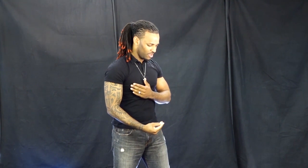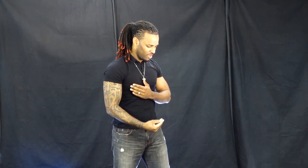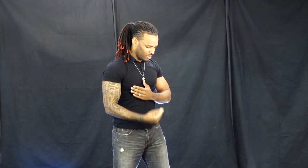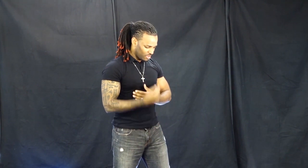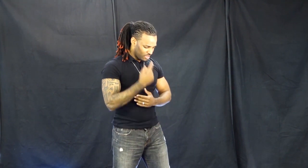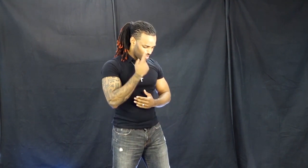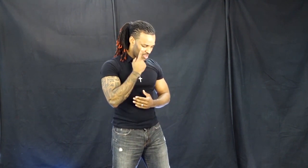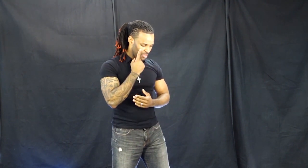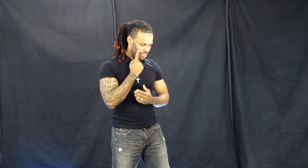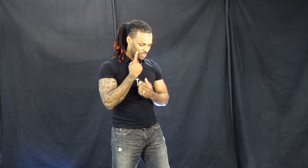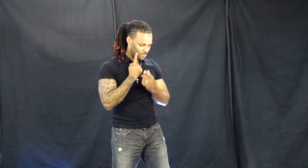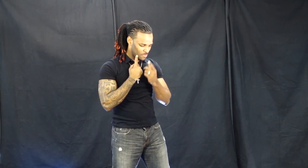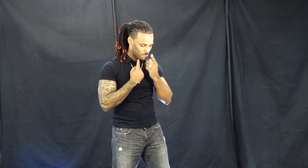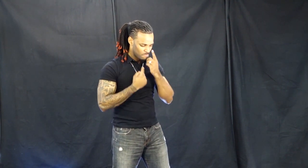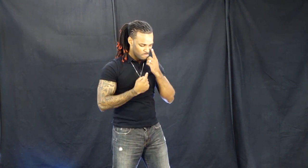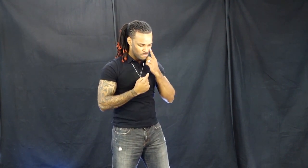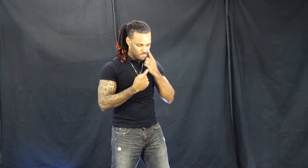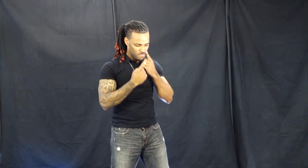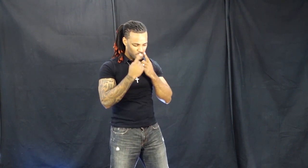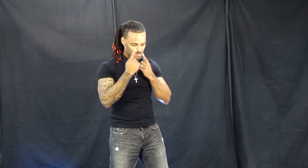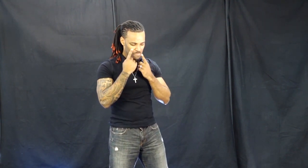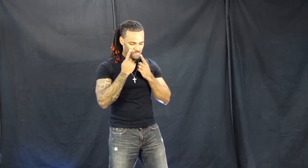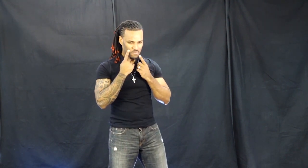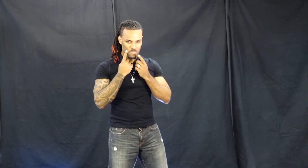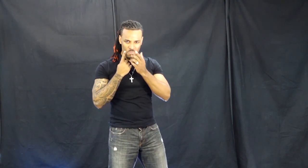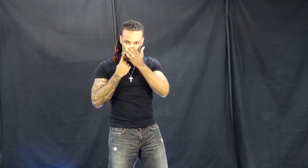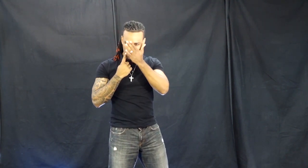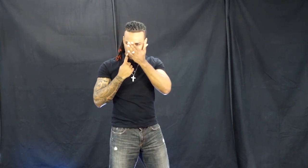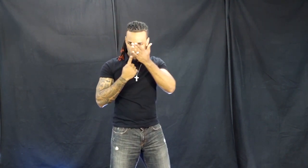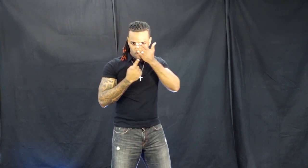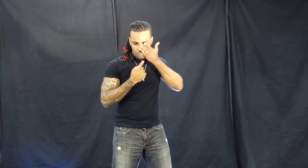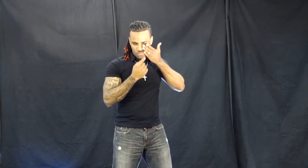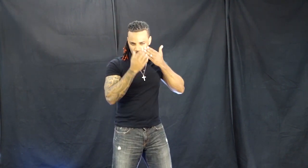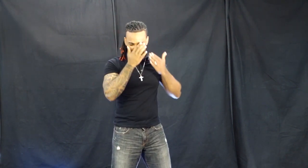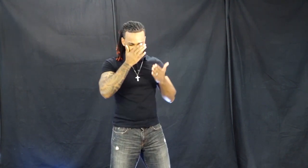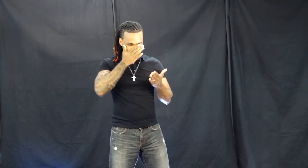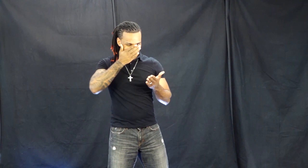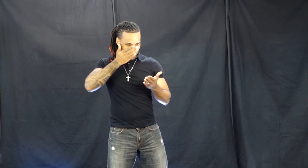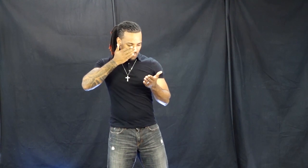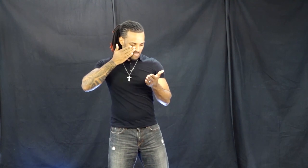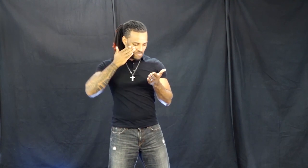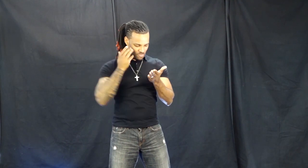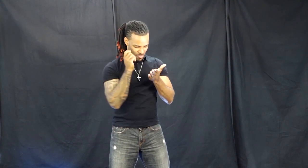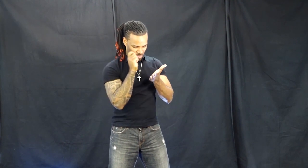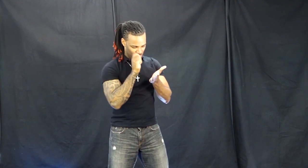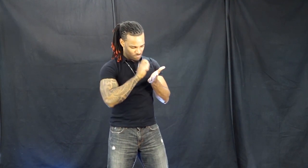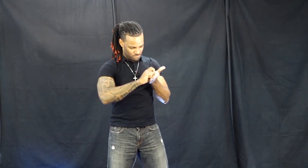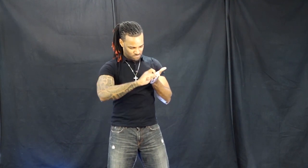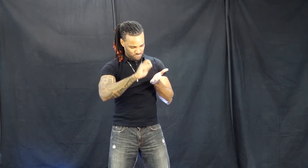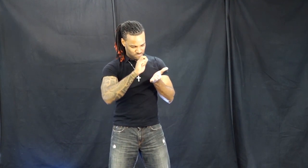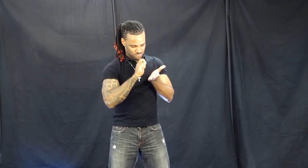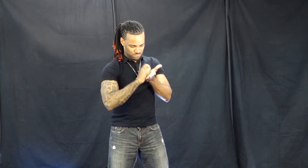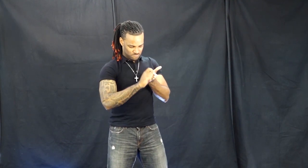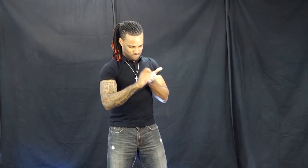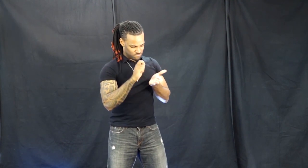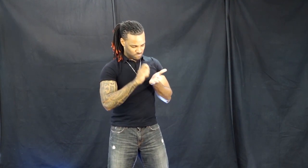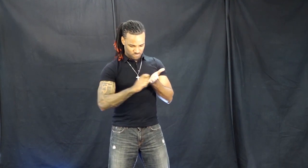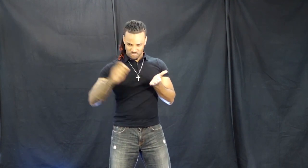I couldn't seem to die. Wait for it, wait for it, wait for it. I'll write my way out. Wait for it,